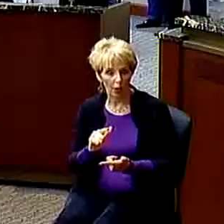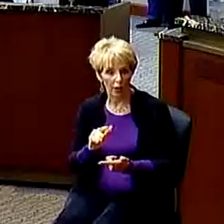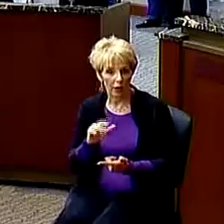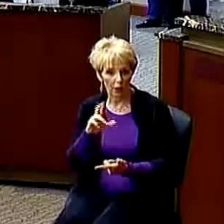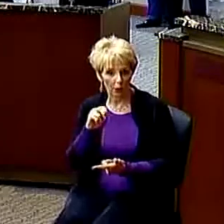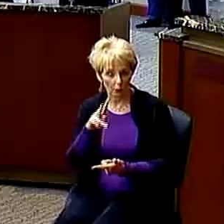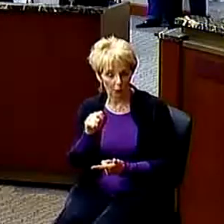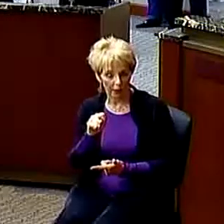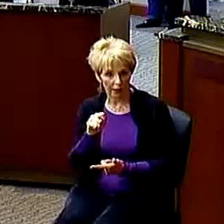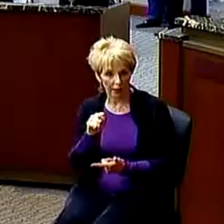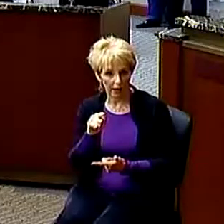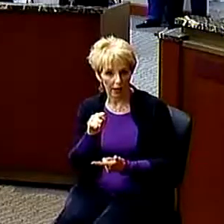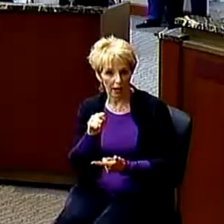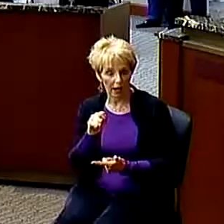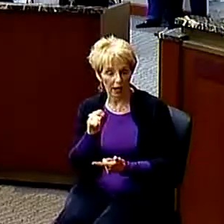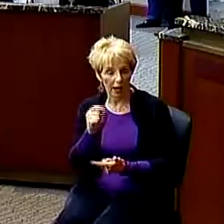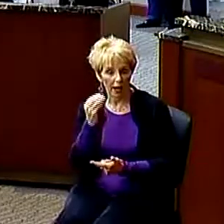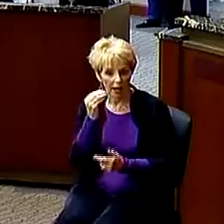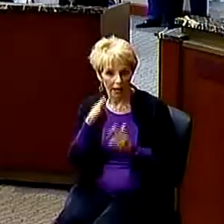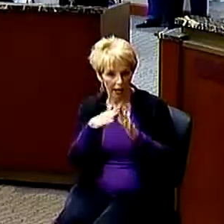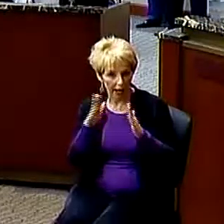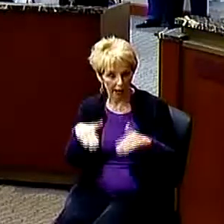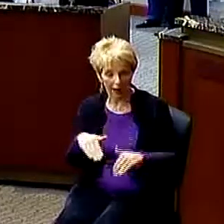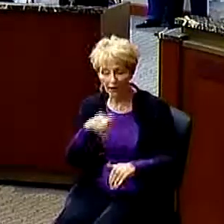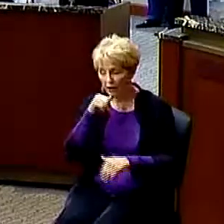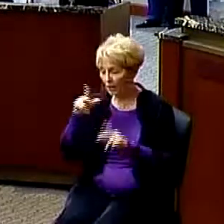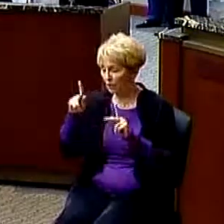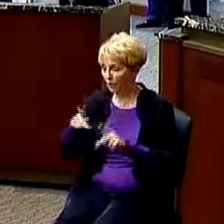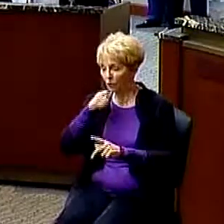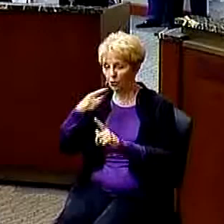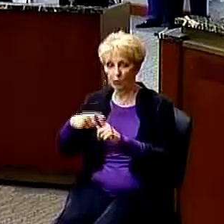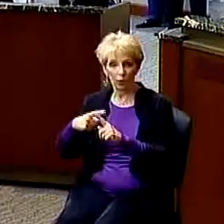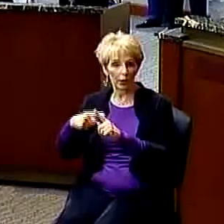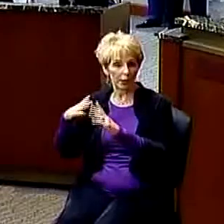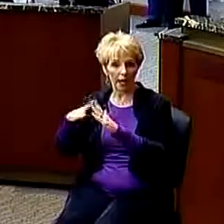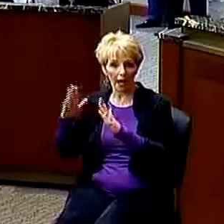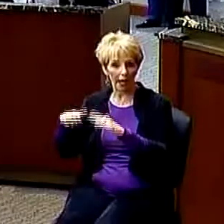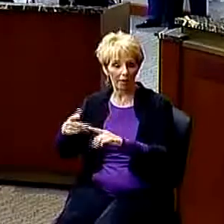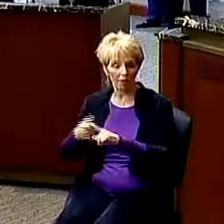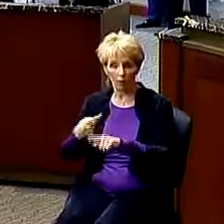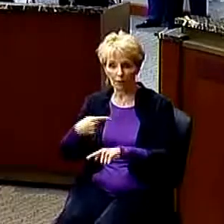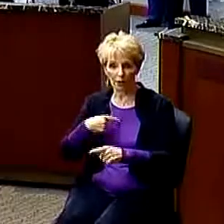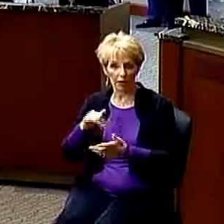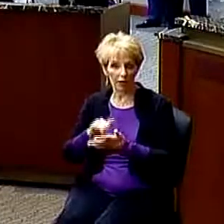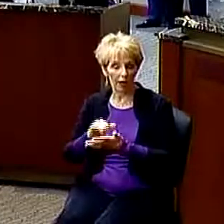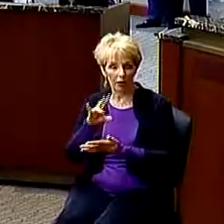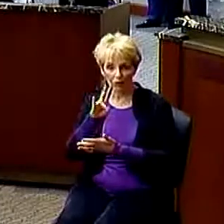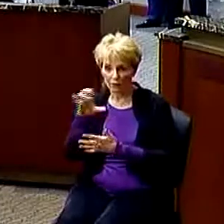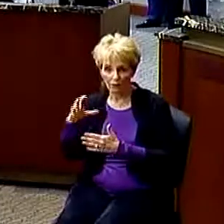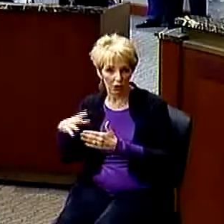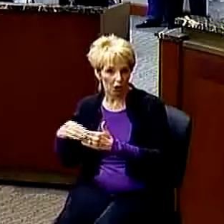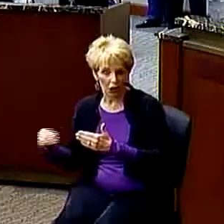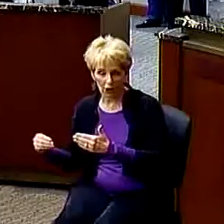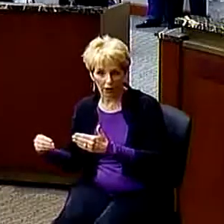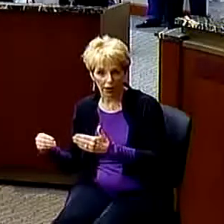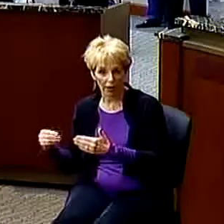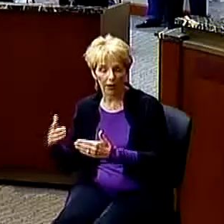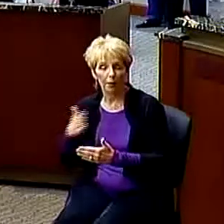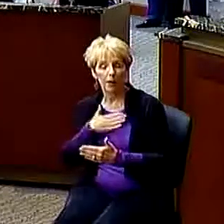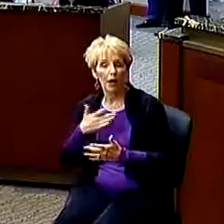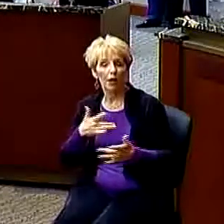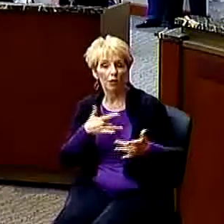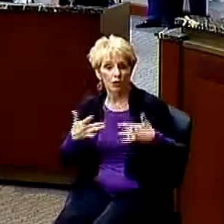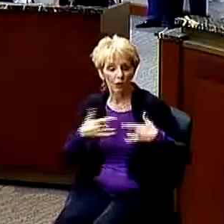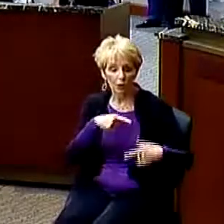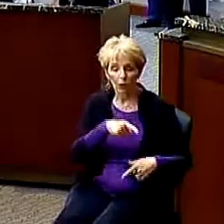rent housing, not somebody that rents a house from me that's $700. My concern is